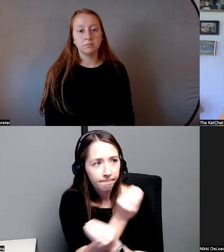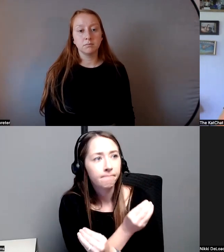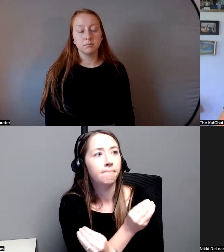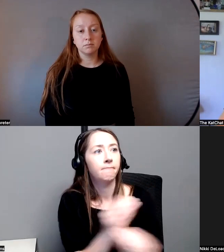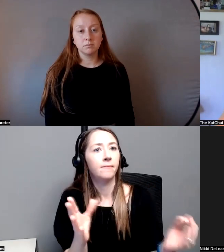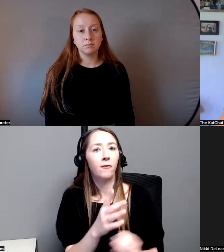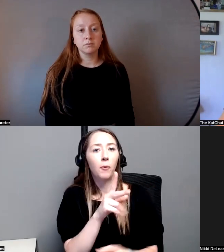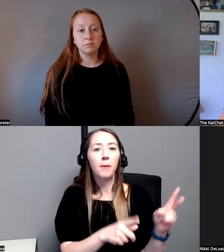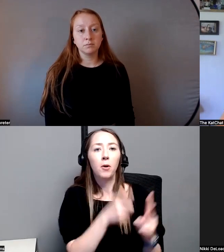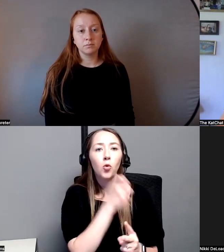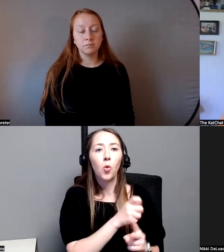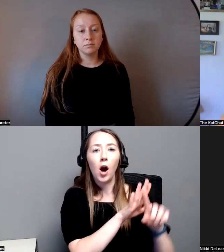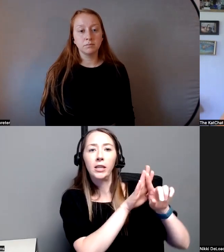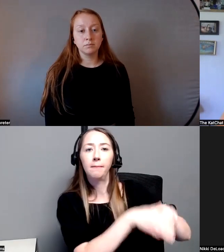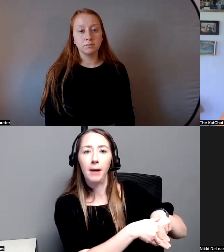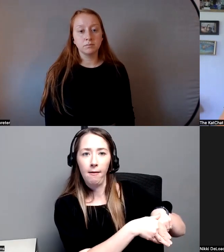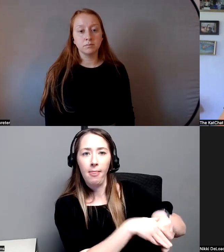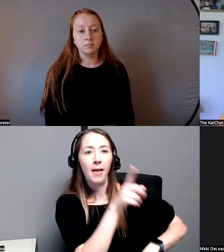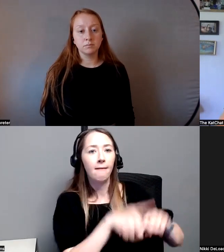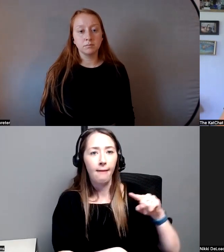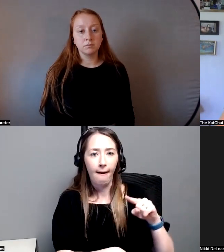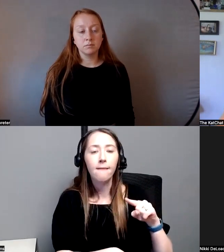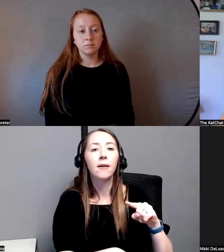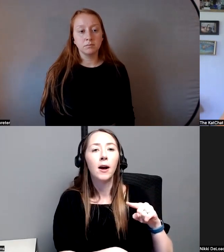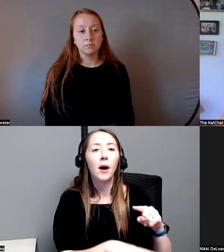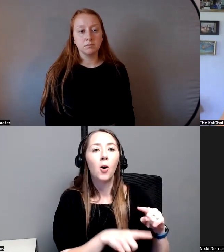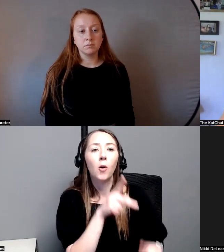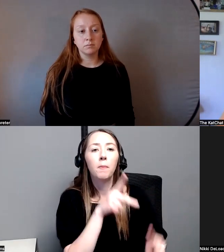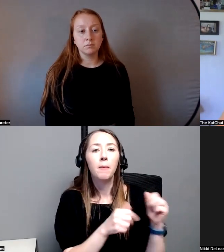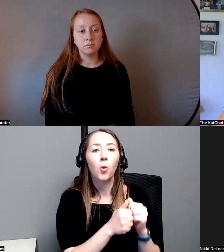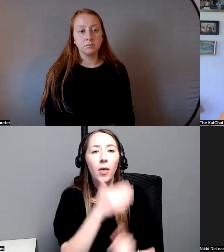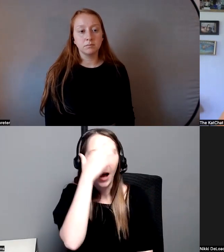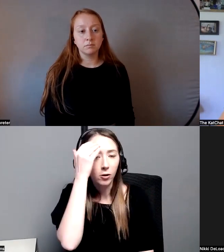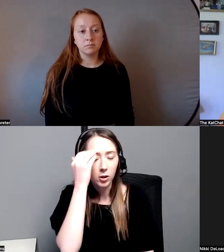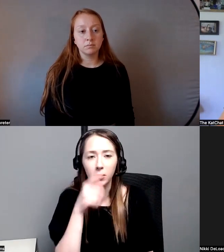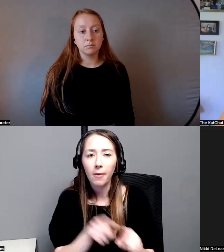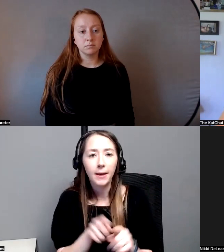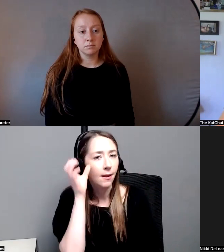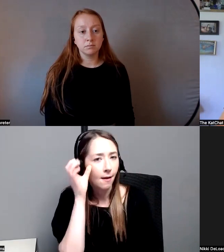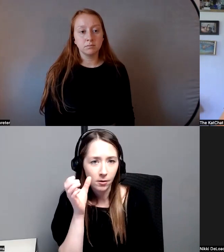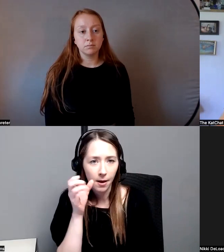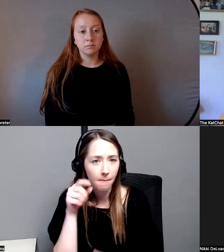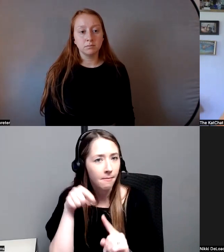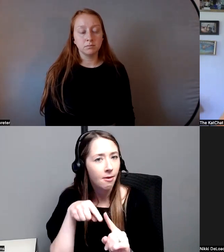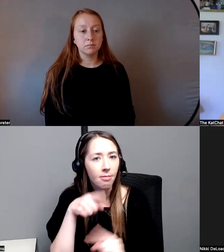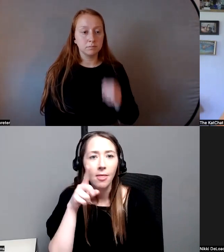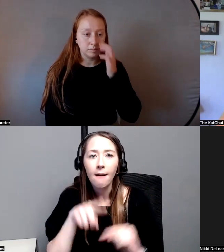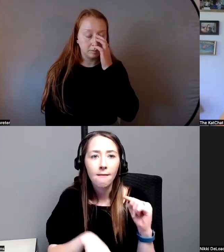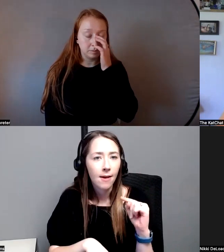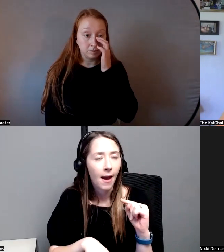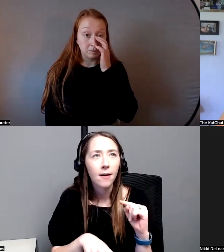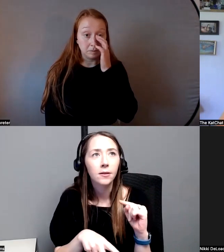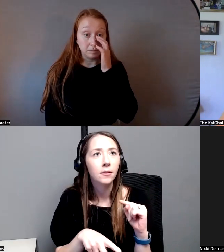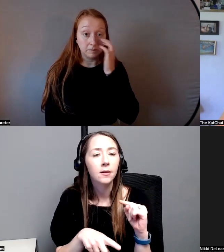one of those. And Alzheimer's and dementia, people living with that are also one of those. They are not in a position to be able